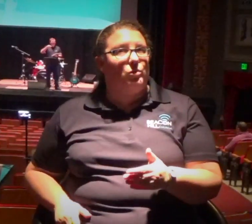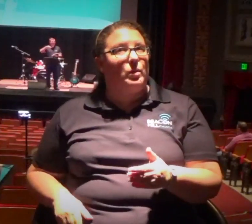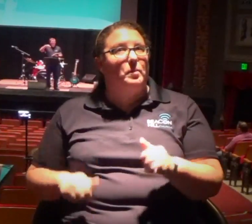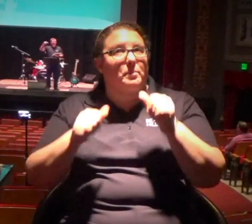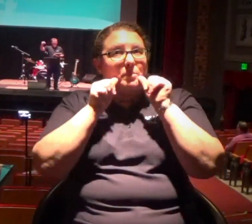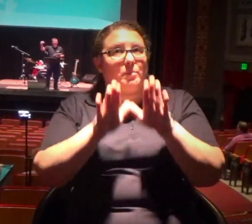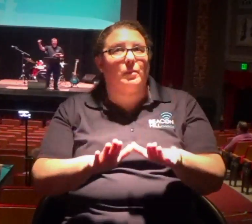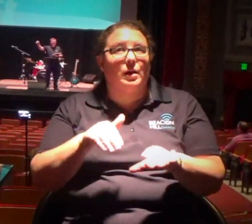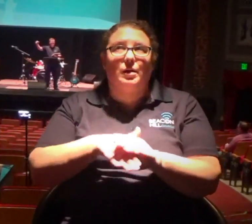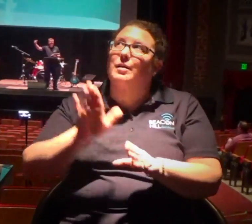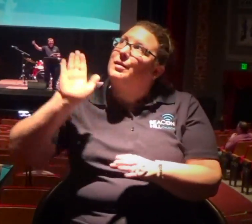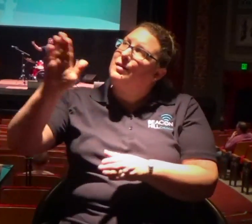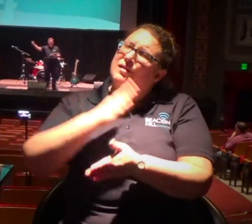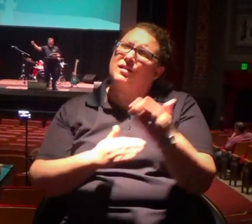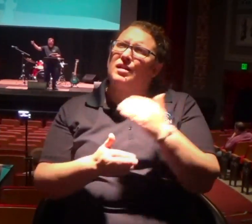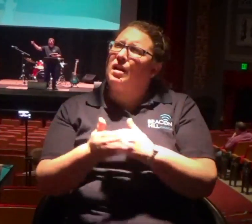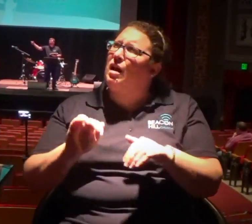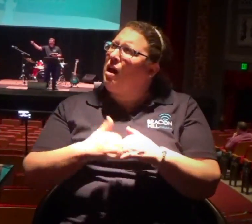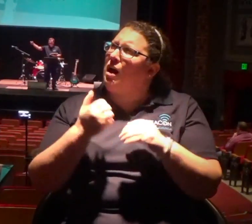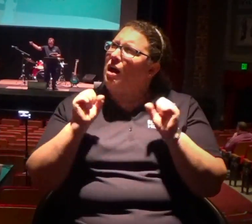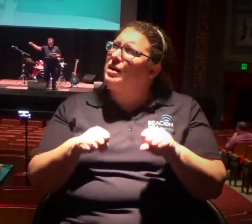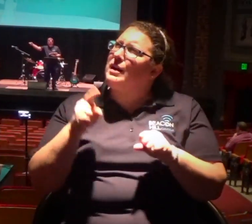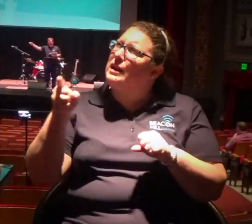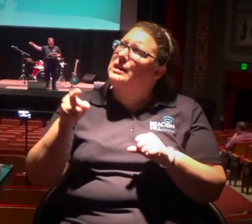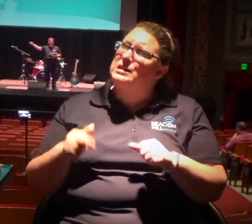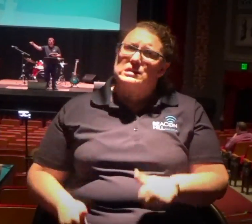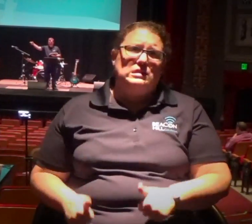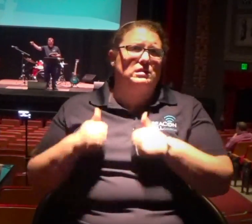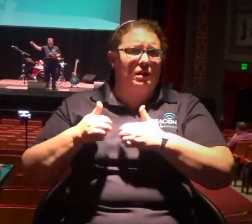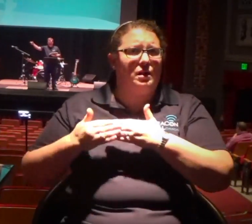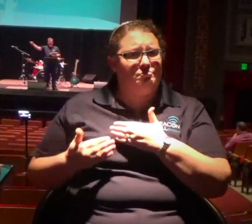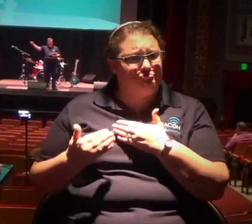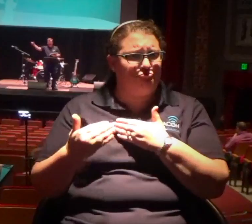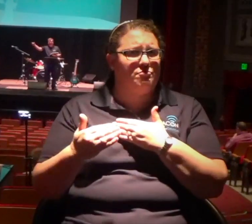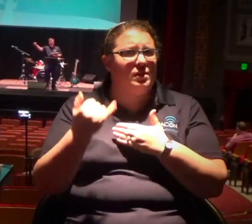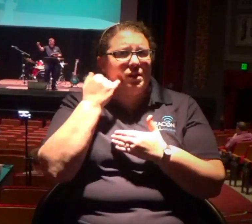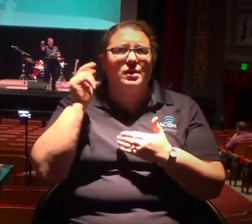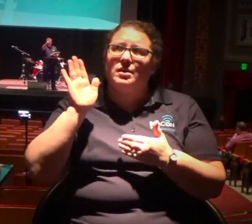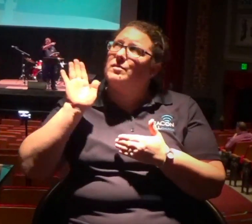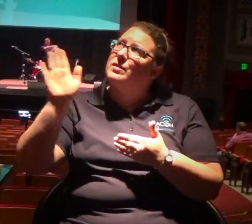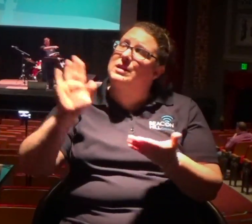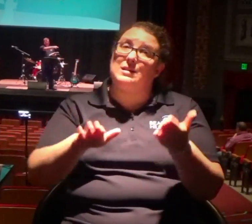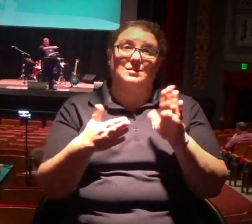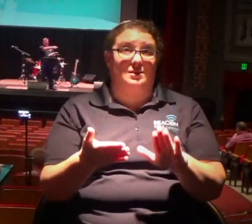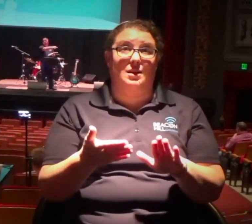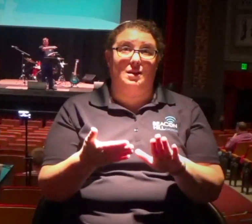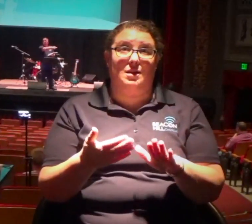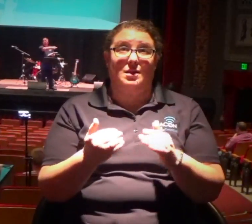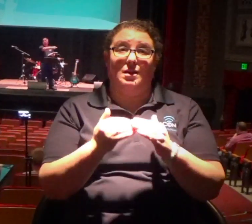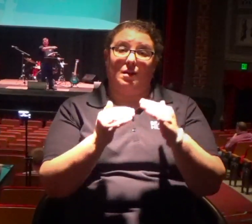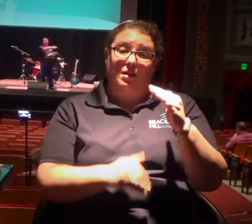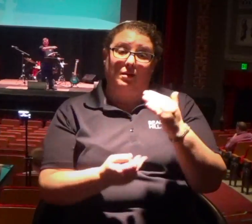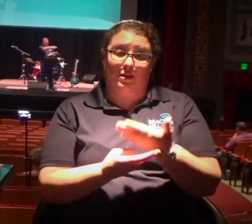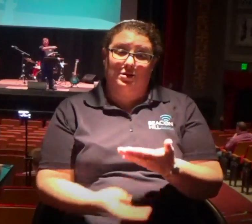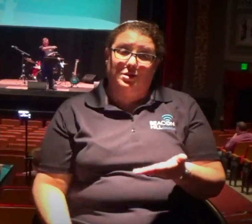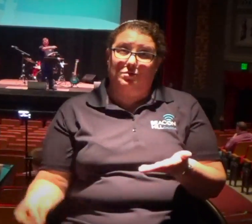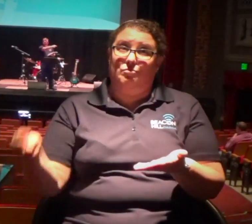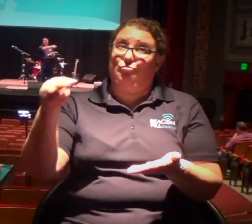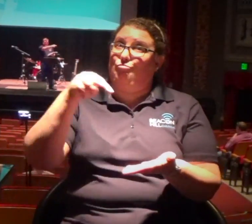he prolong his days if he is dead? Unless he was resurrected from the dead. Do you see